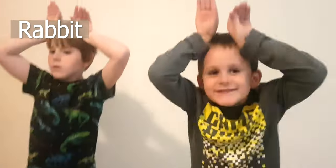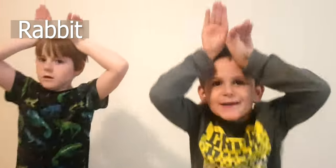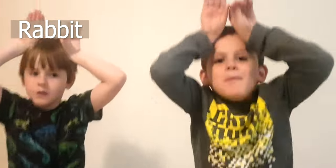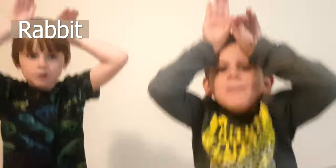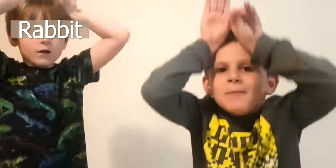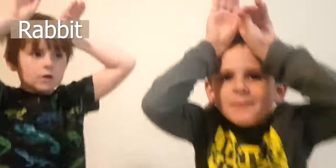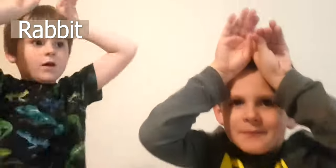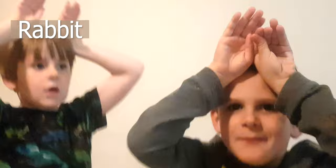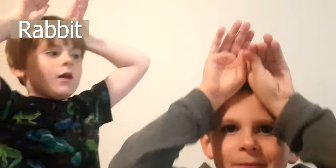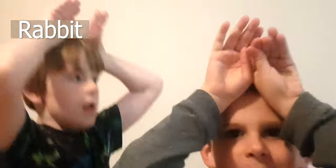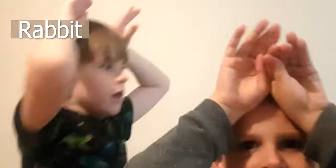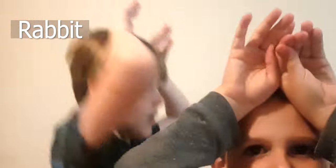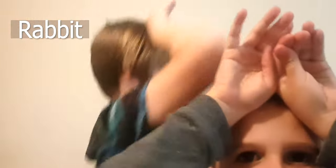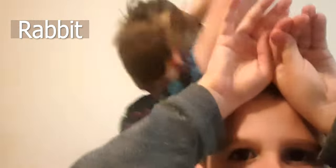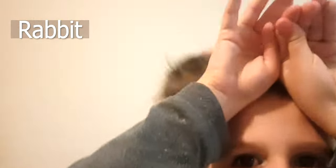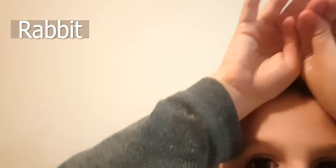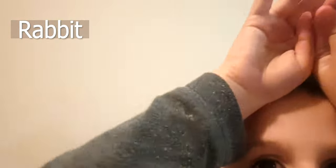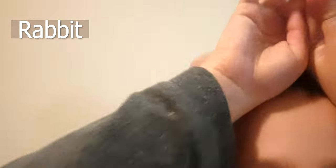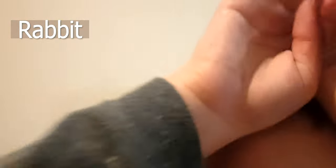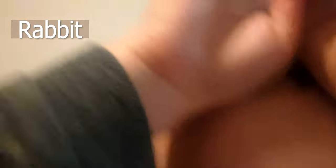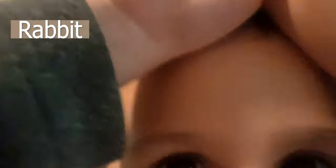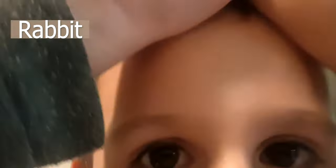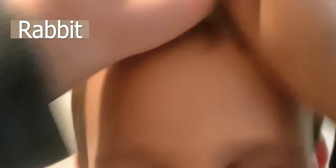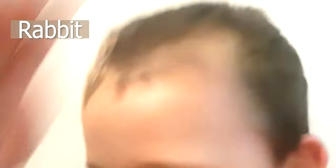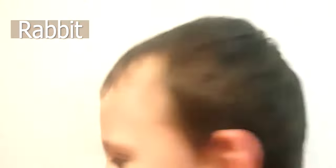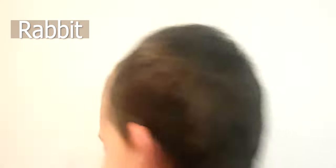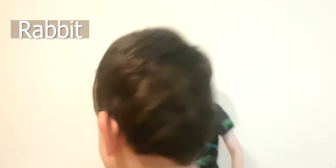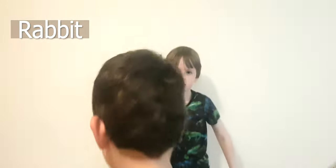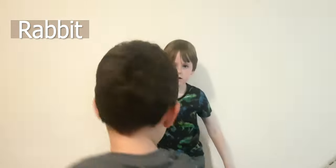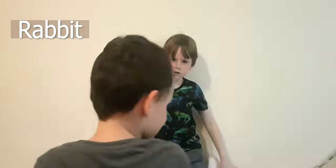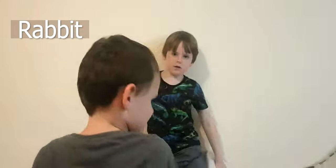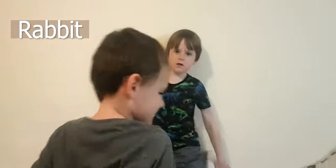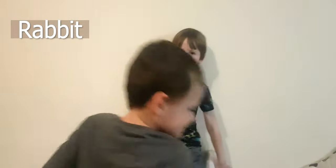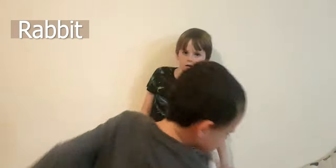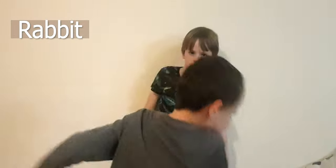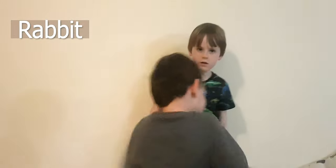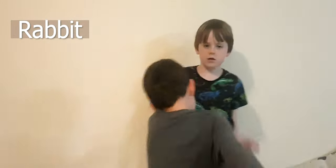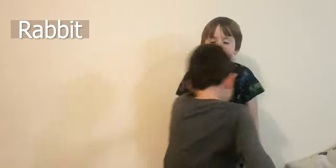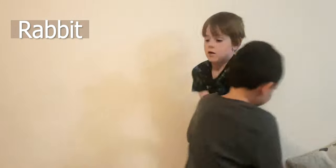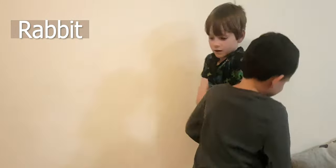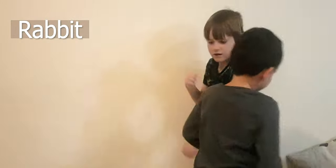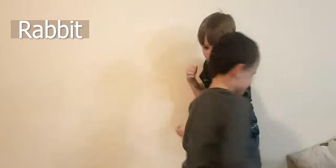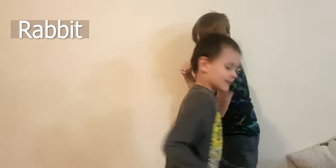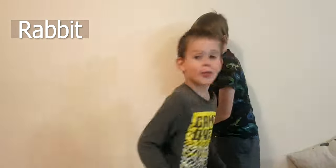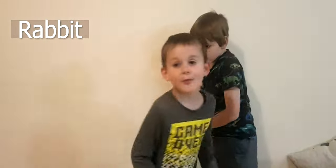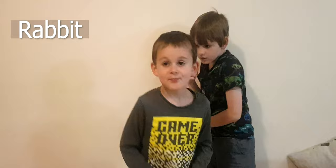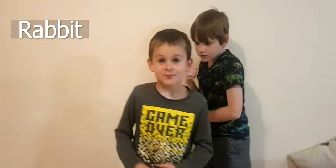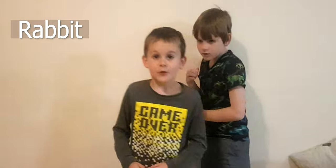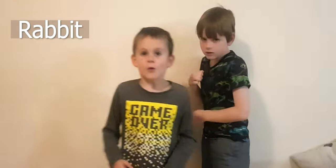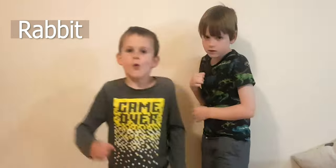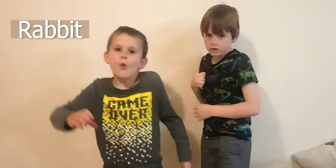Boing, boing, boing. Carrot, yum, yum. Very good. Do you know how to do carrot?